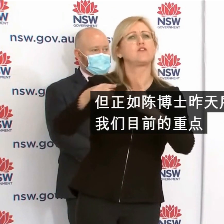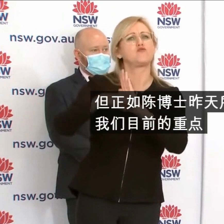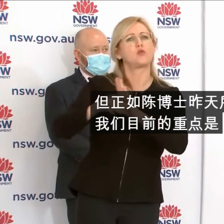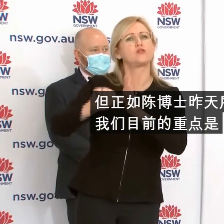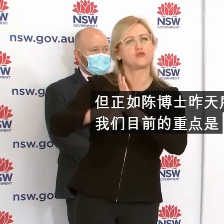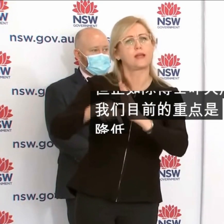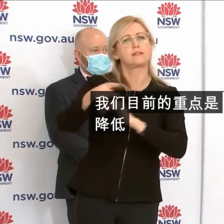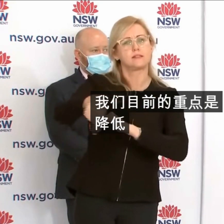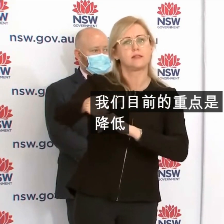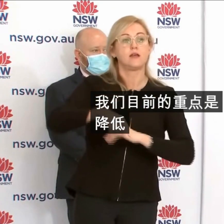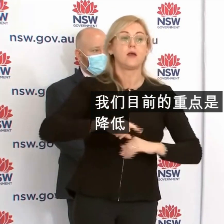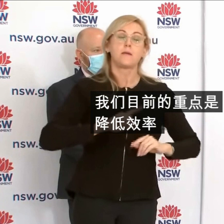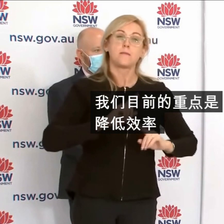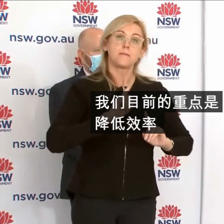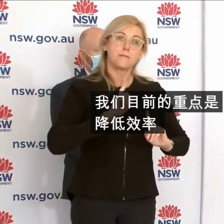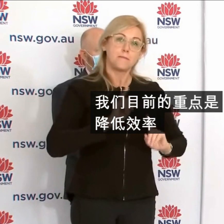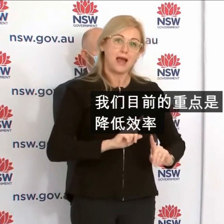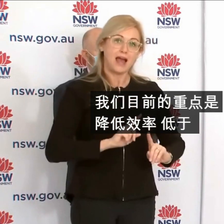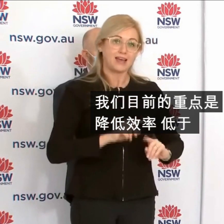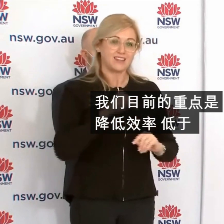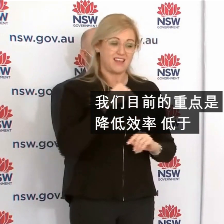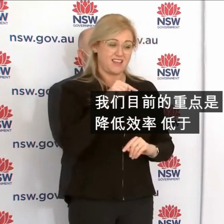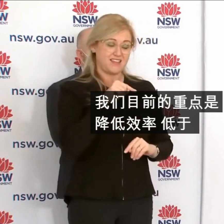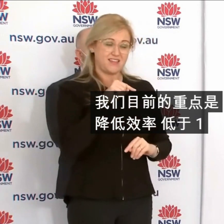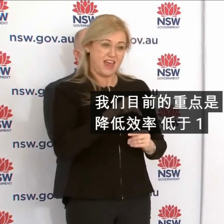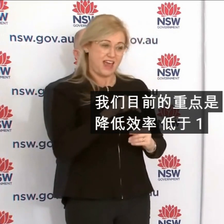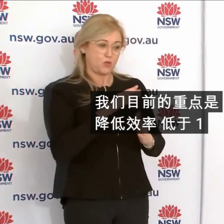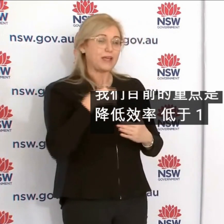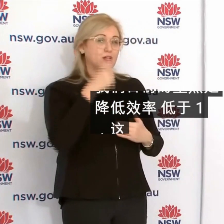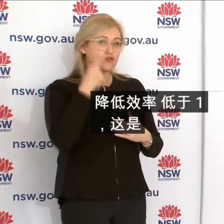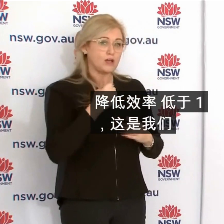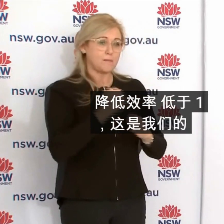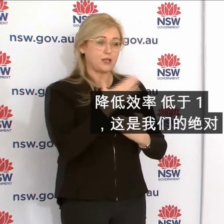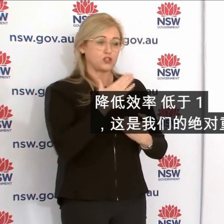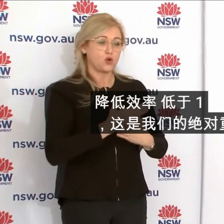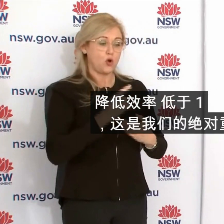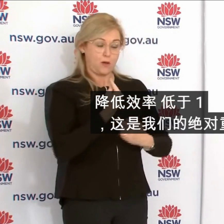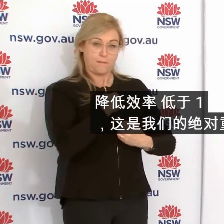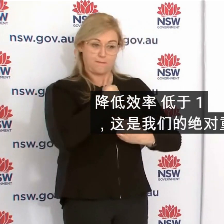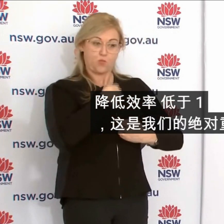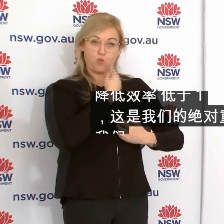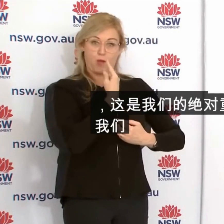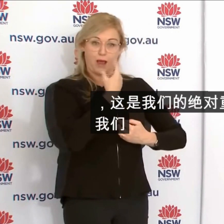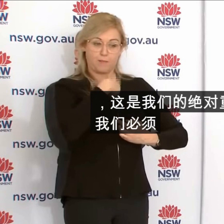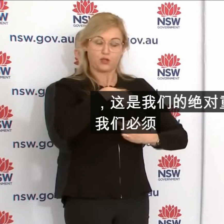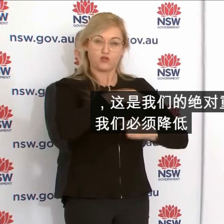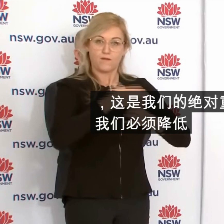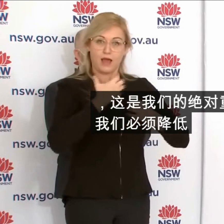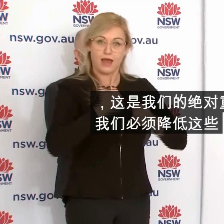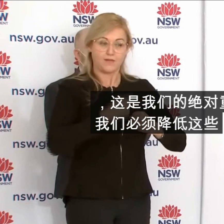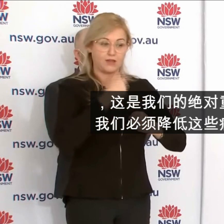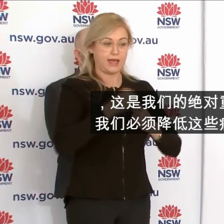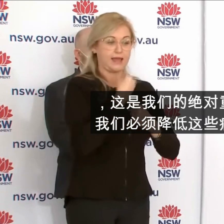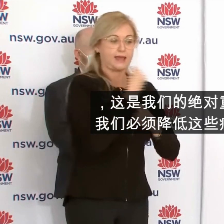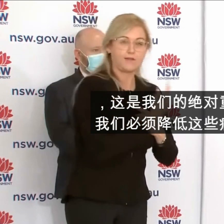the present time is driving that R effective down below 1, and that's our absolute focus. We have to get